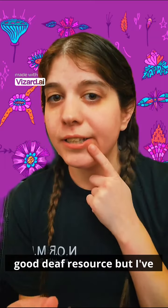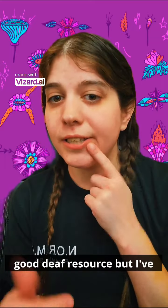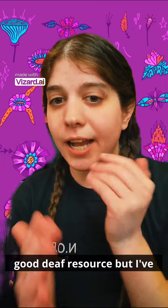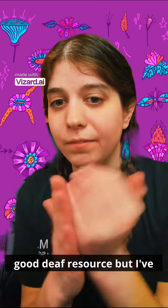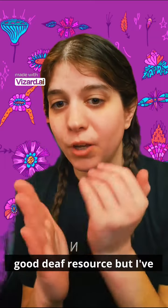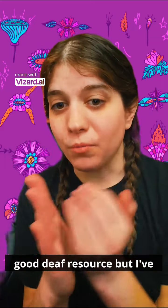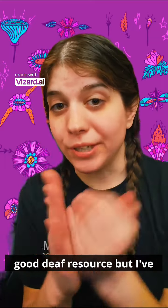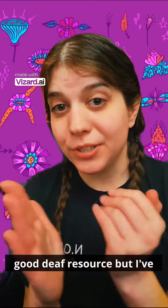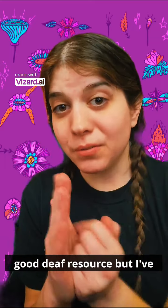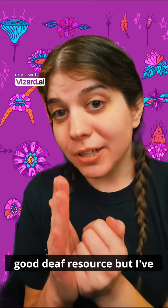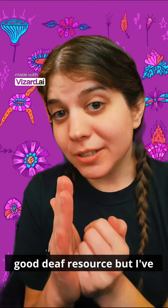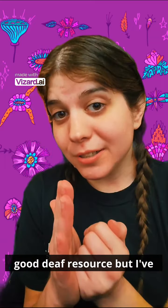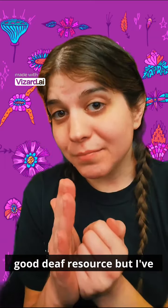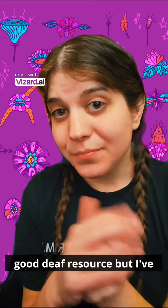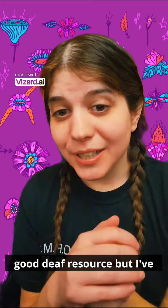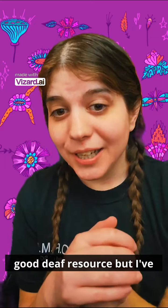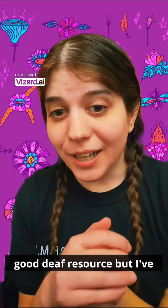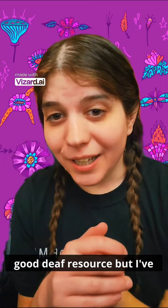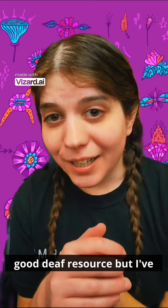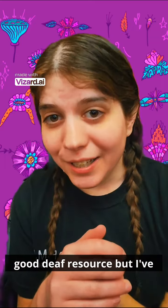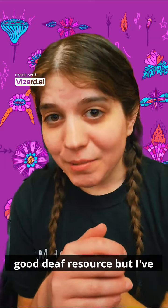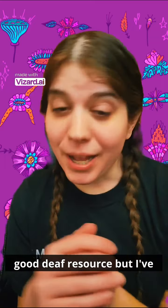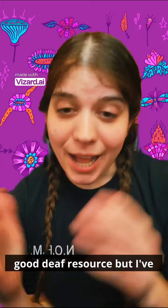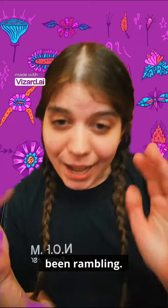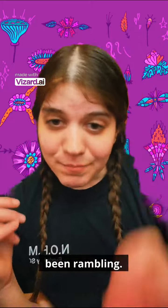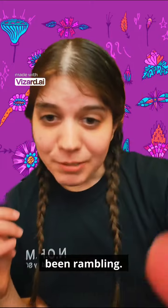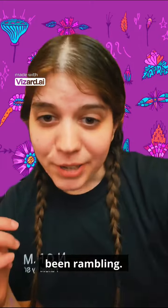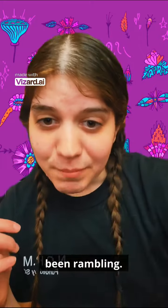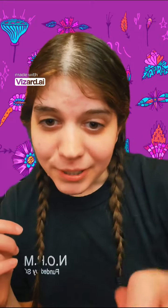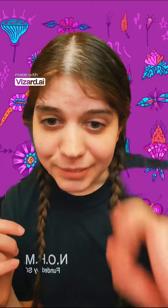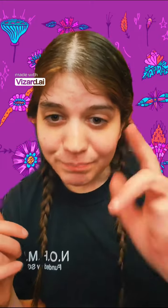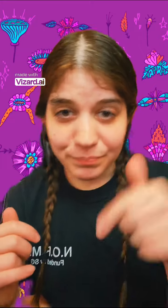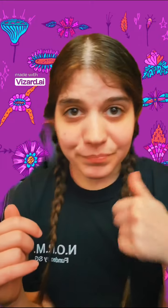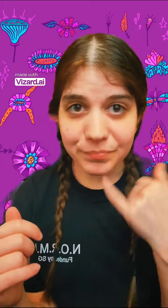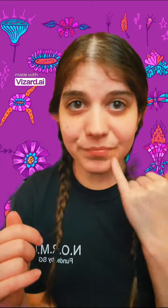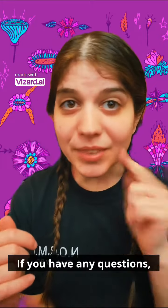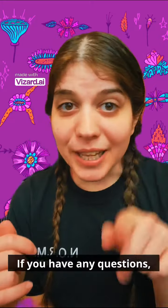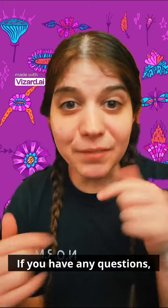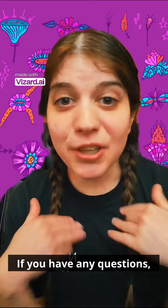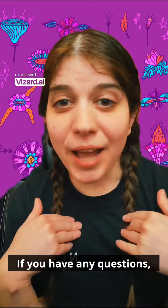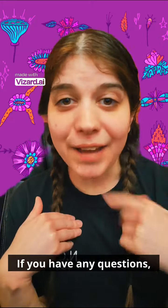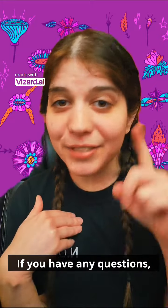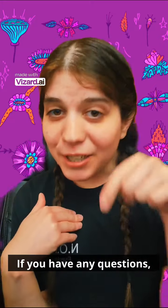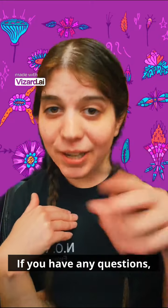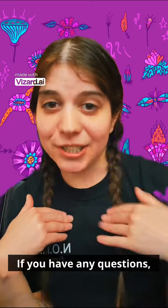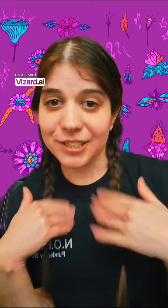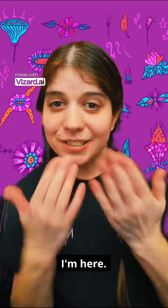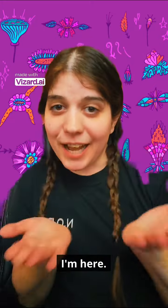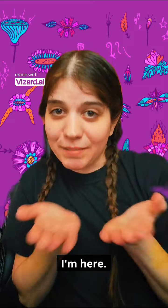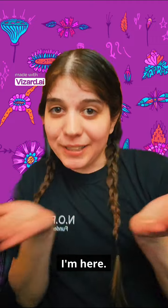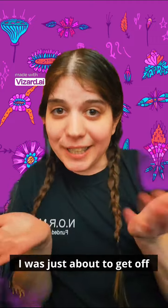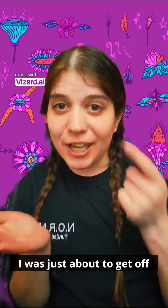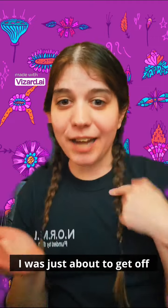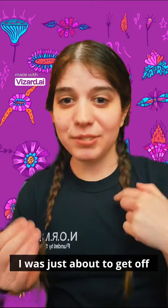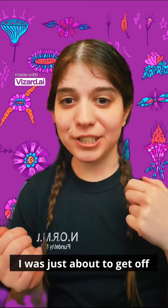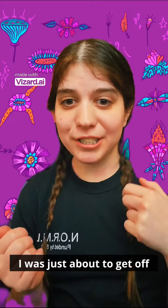deaf resource. But I've been rambling. If you have any questions, I'm here. I was just